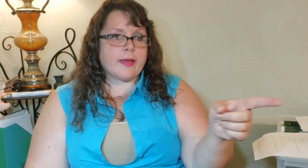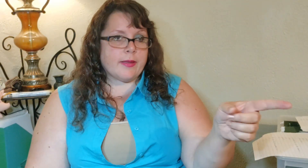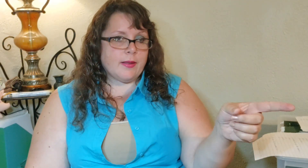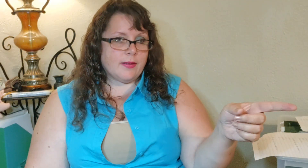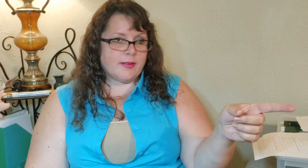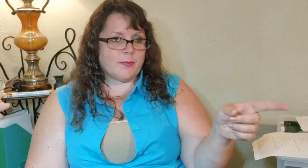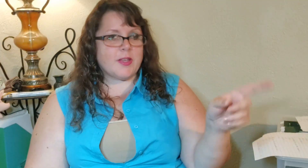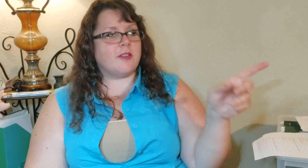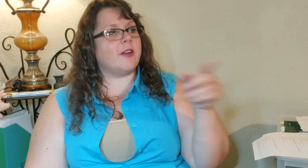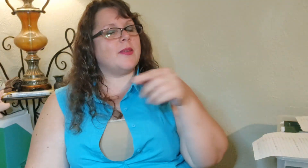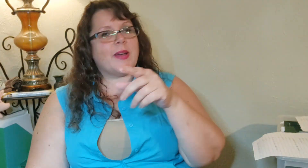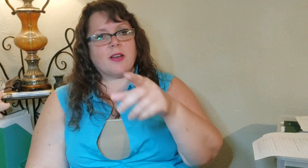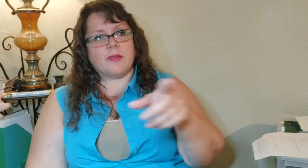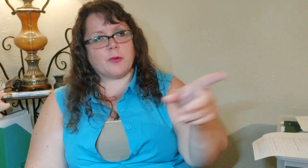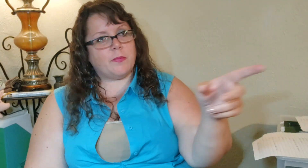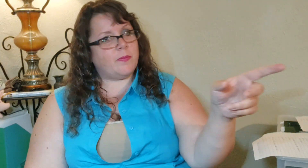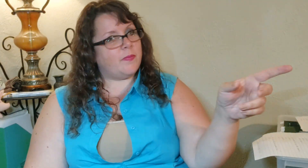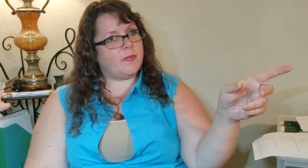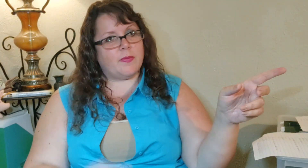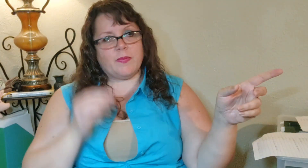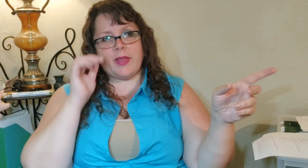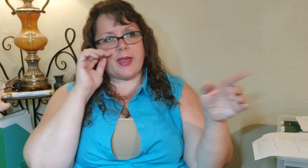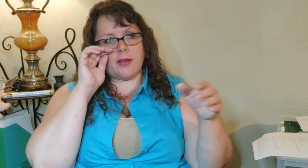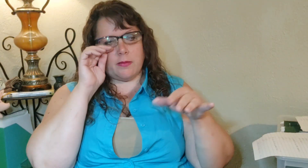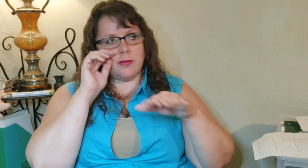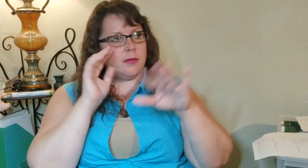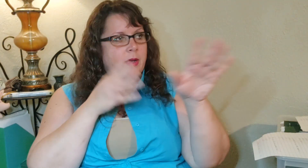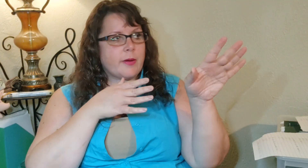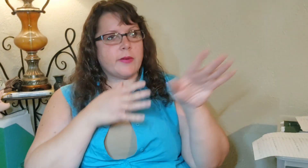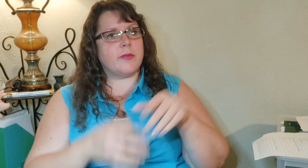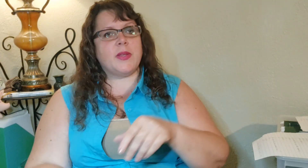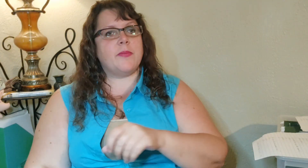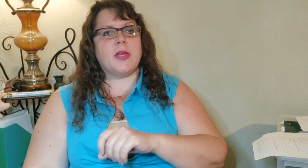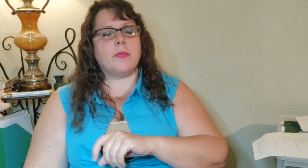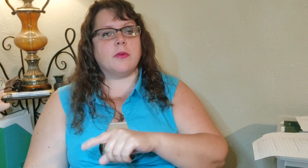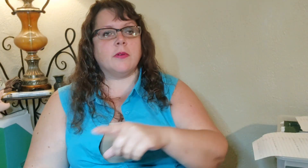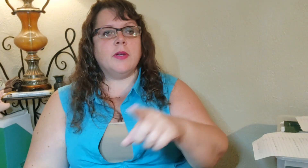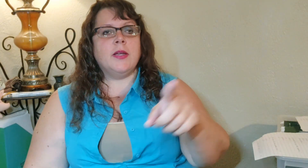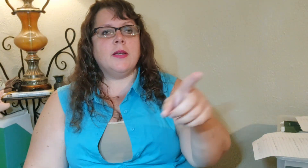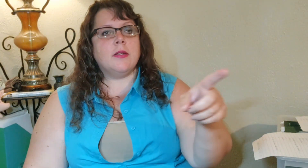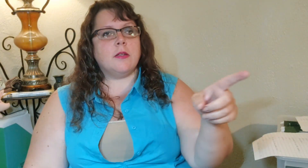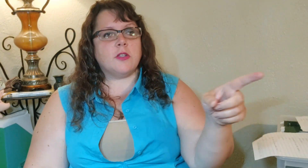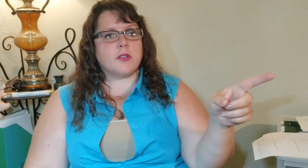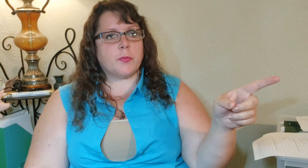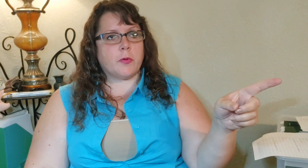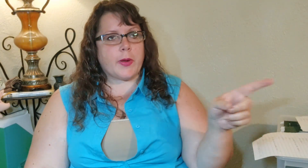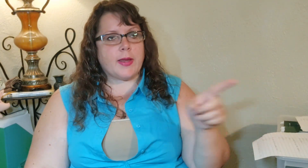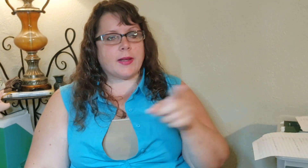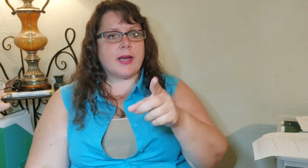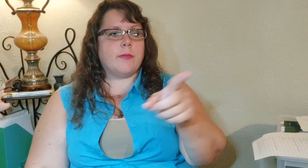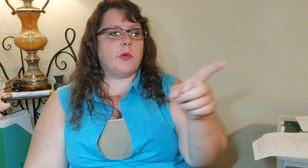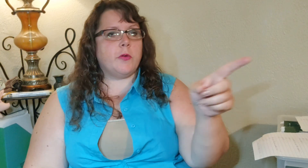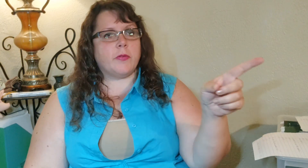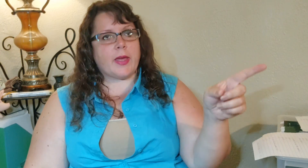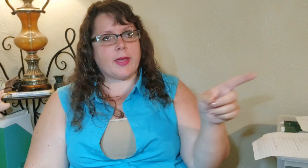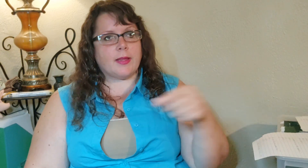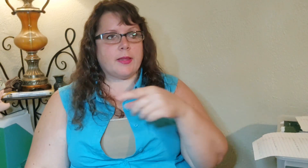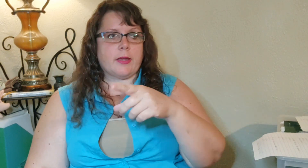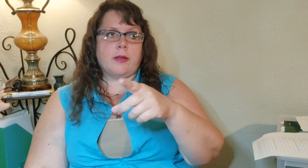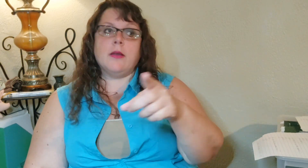They, when you're talking about like however many people, you just point and kind of move the hand like